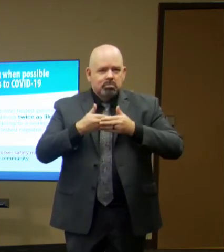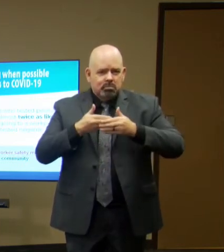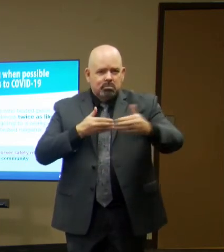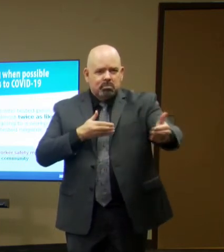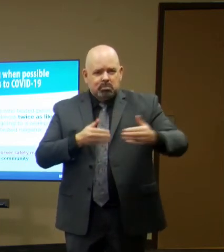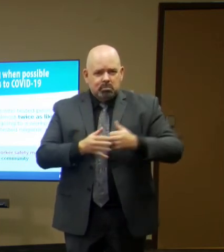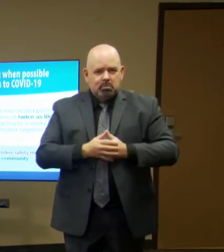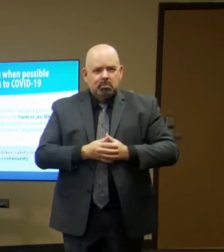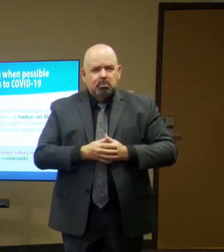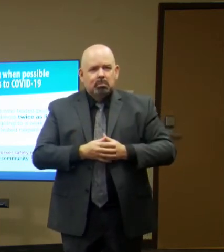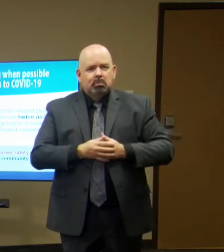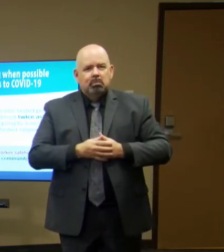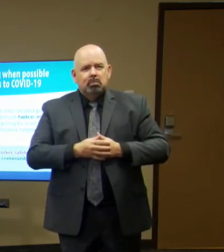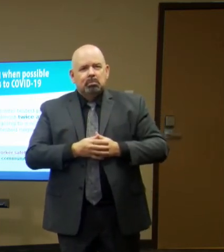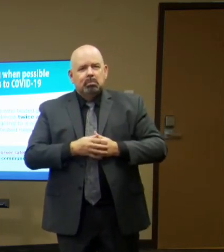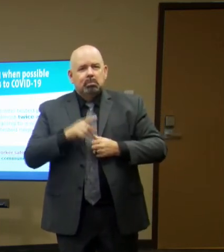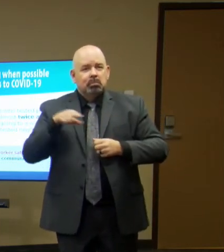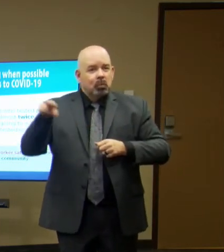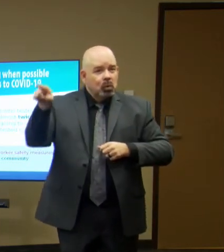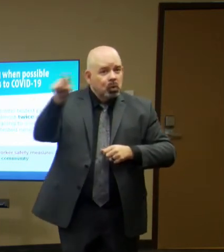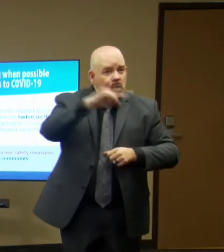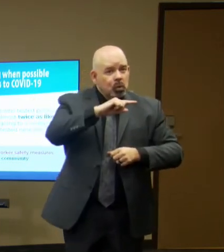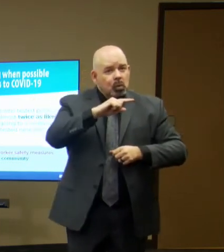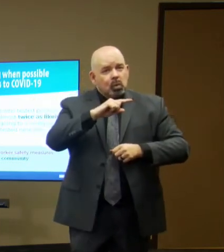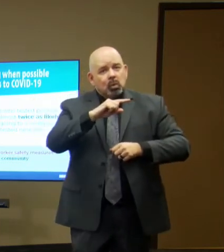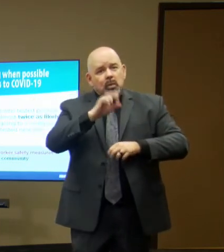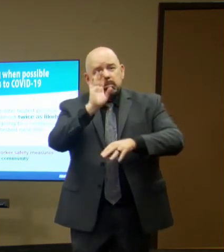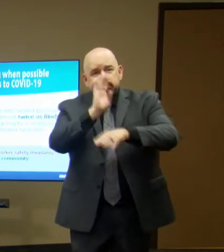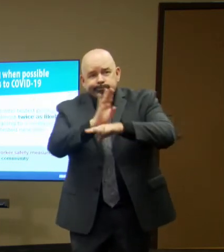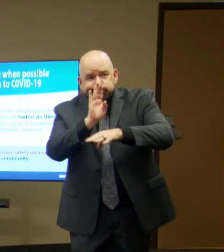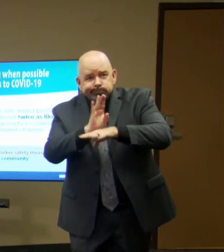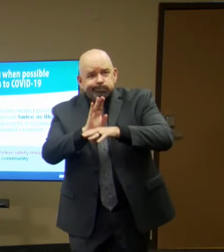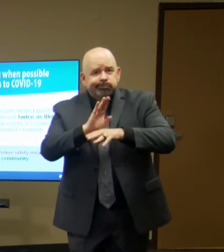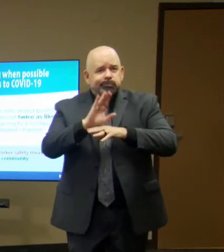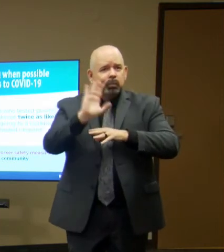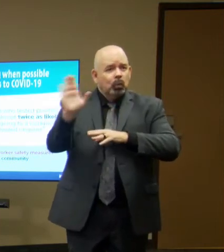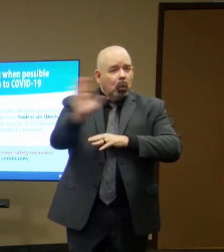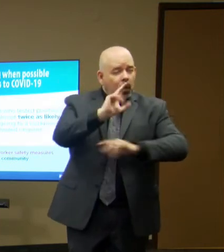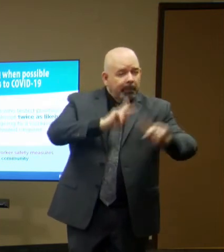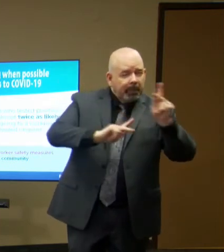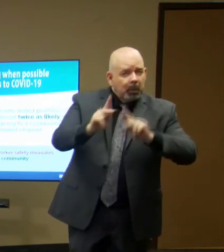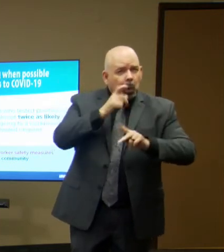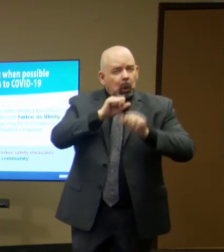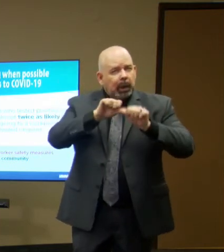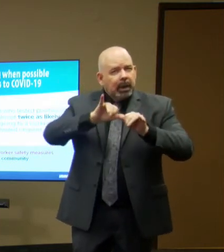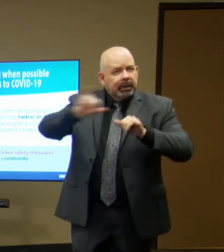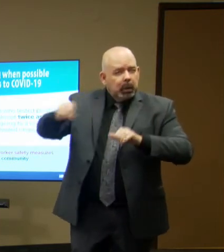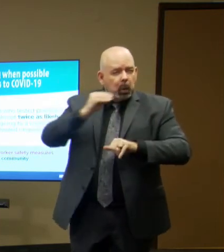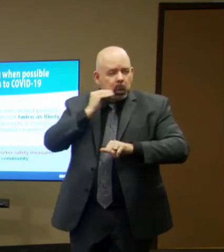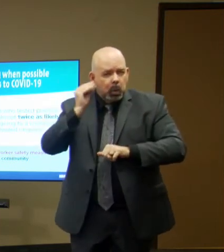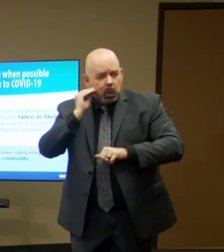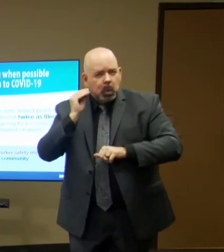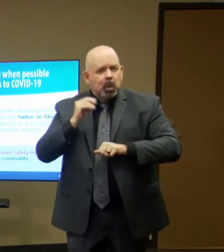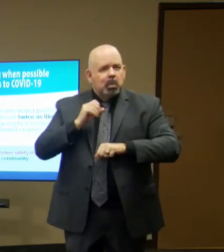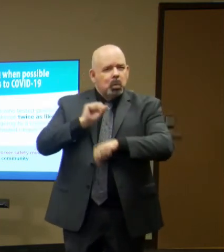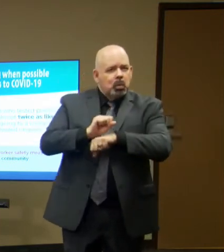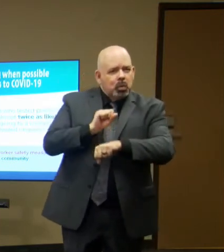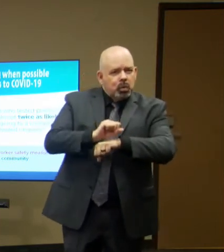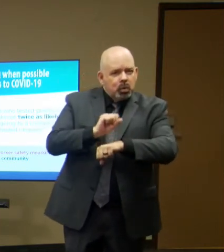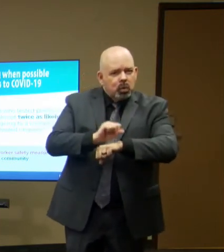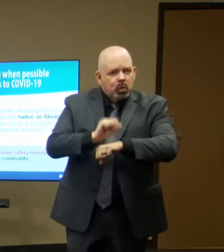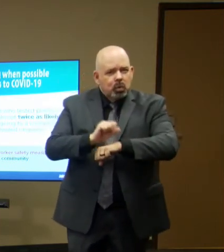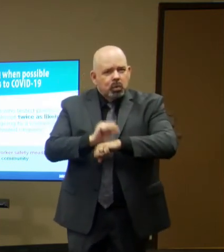at your workforces. We recognize that there are some jobs that are essential and they require people to be on